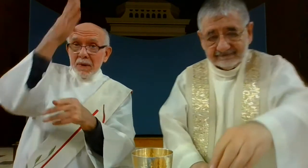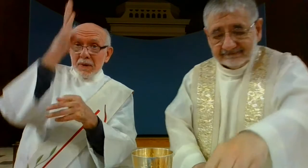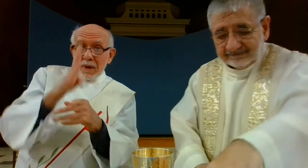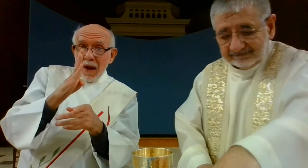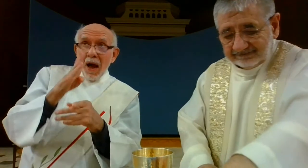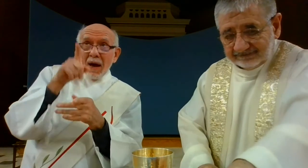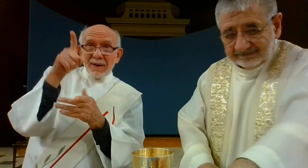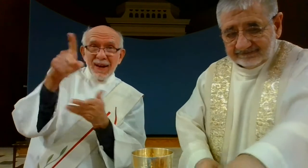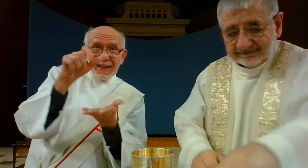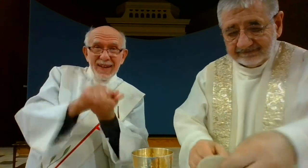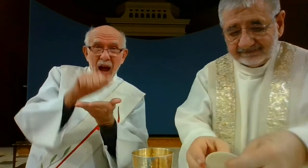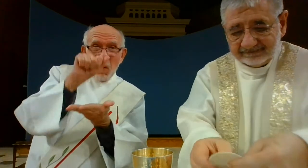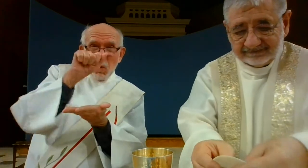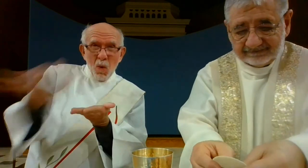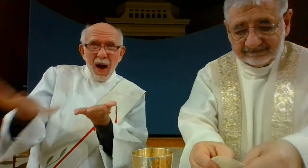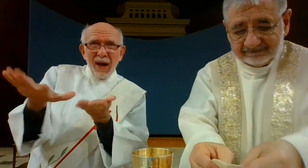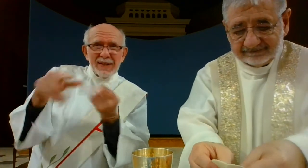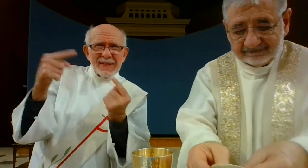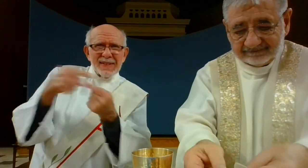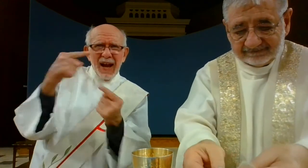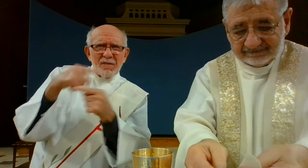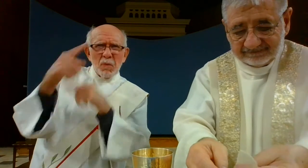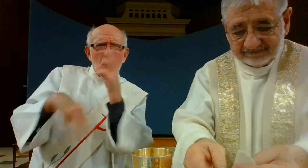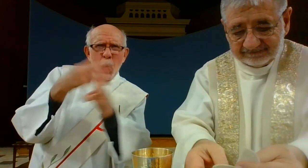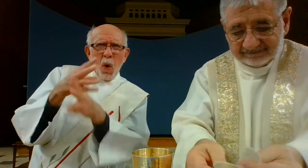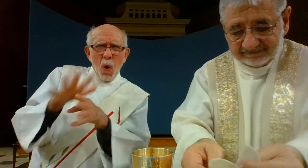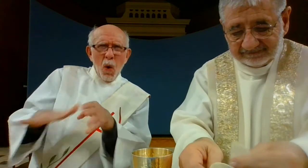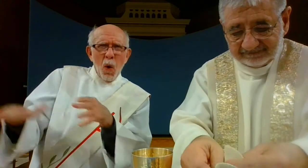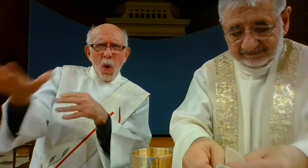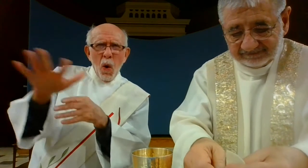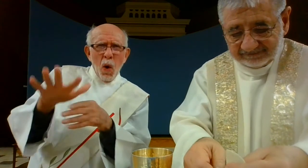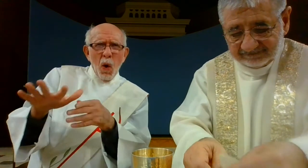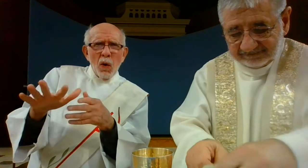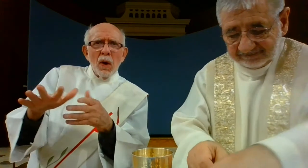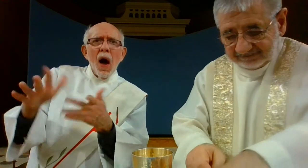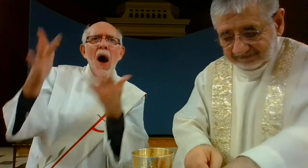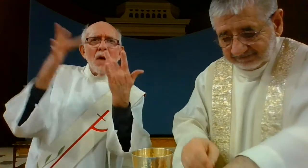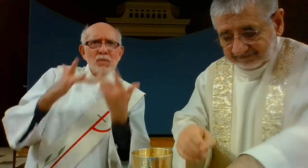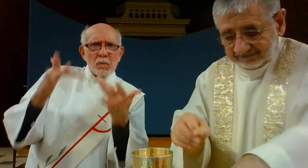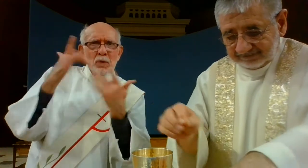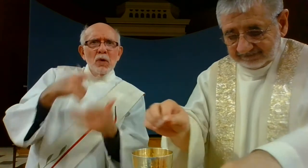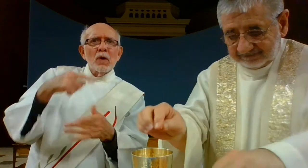Lamb of God, you take away the sins of the world. Have mercy on us.